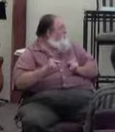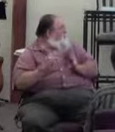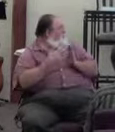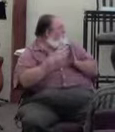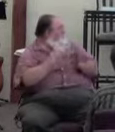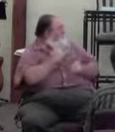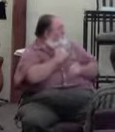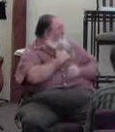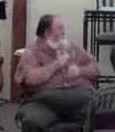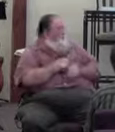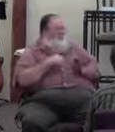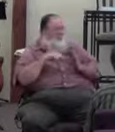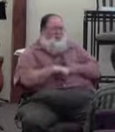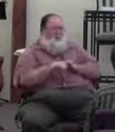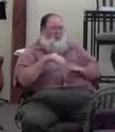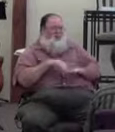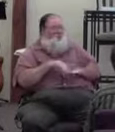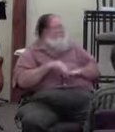slaughter them at twilight.